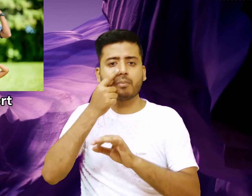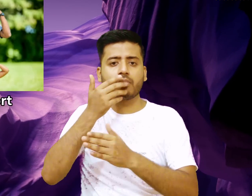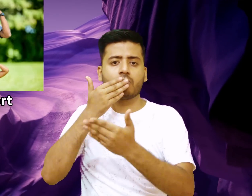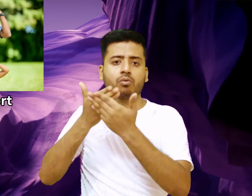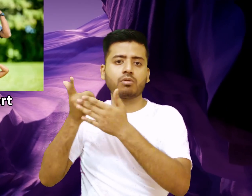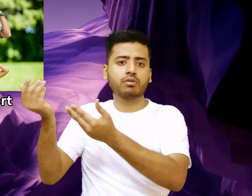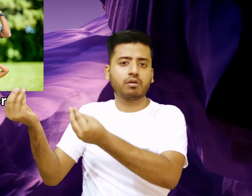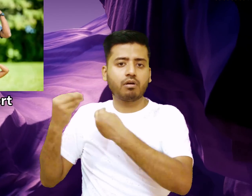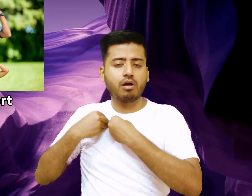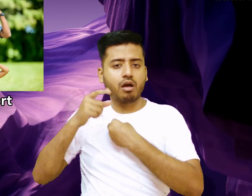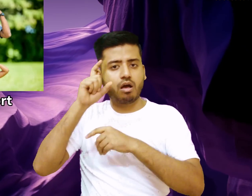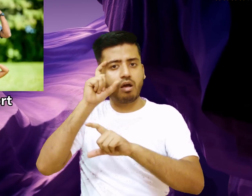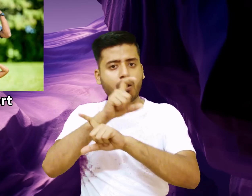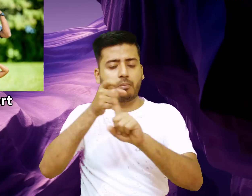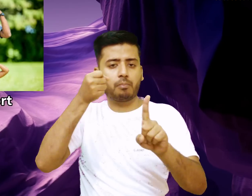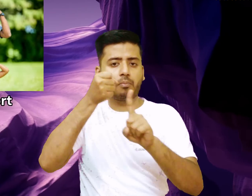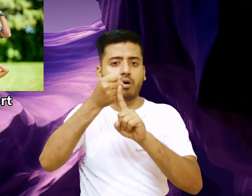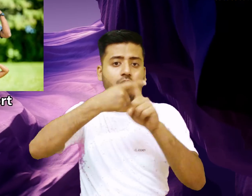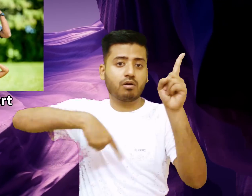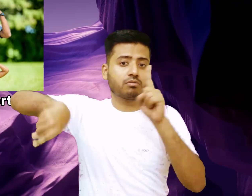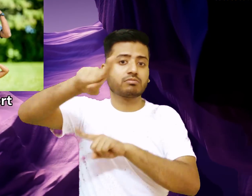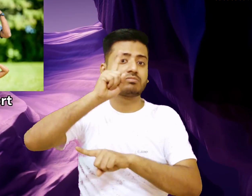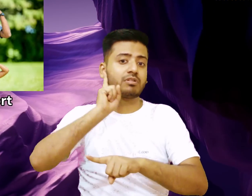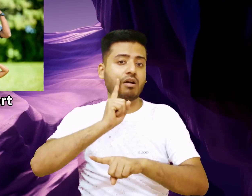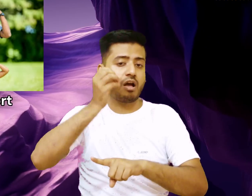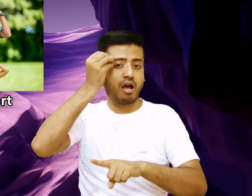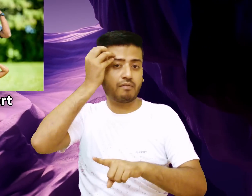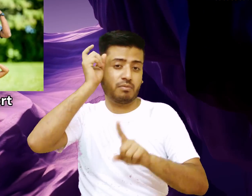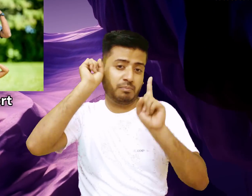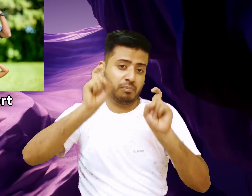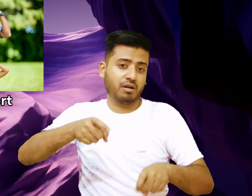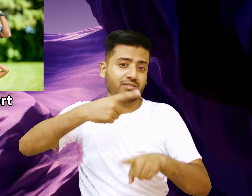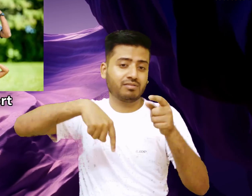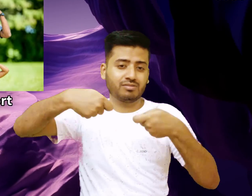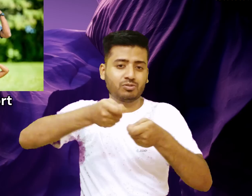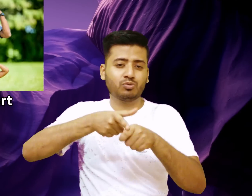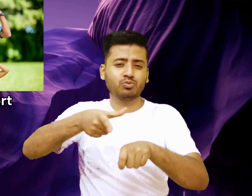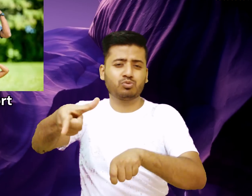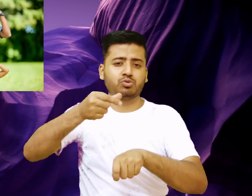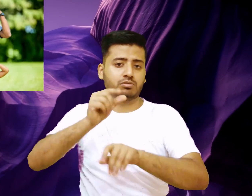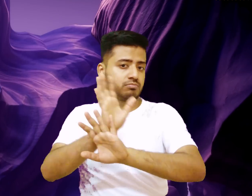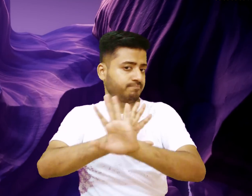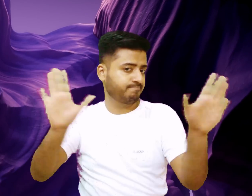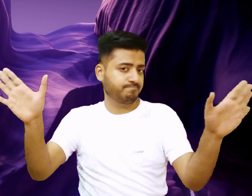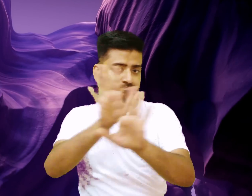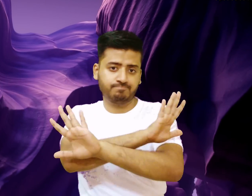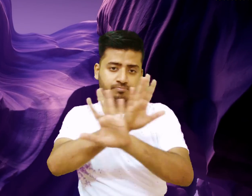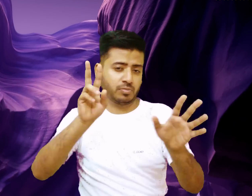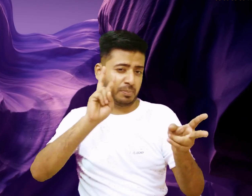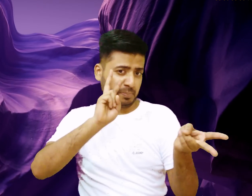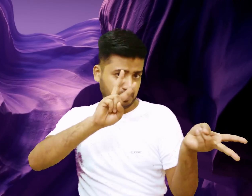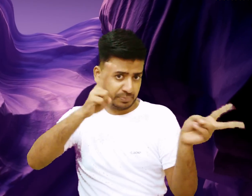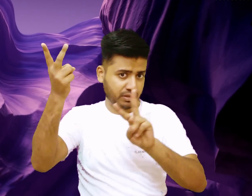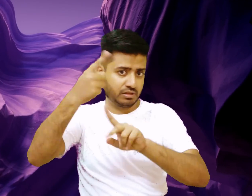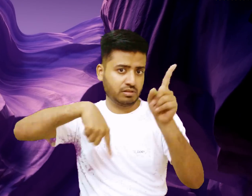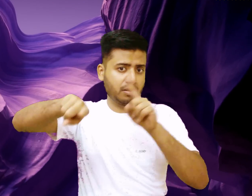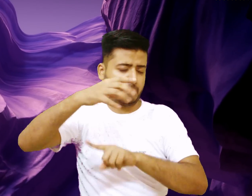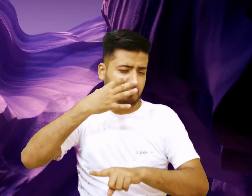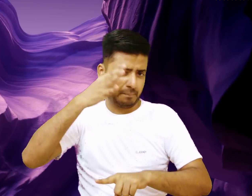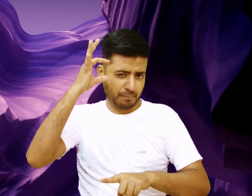wheat bread, and pasta are also beneficial for blood pressure management. Sodium. It's important to note that rice is naturally low